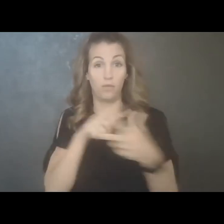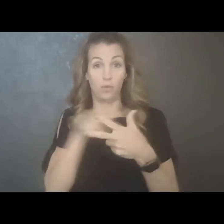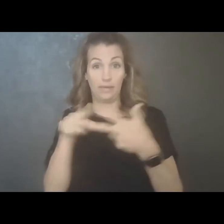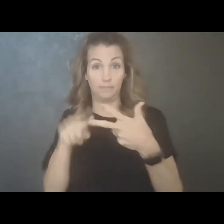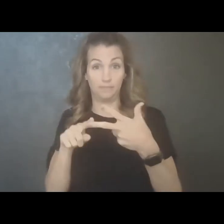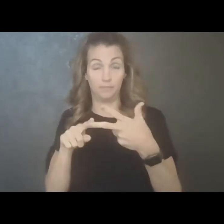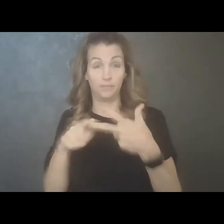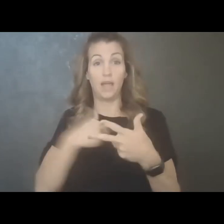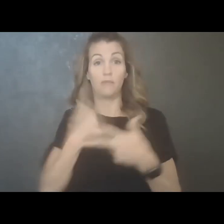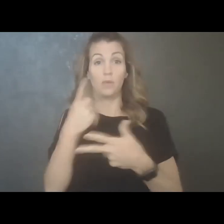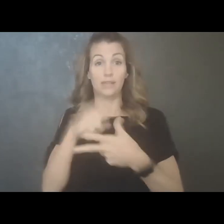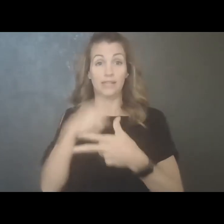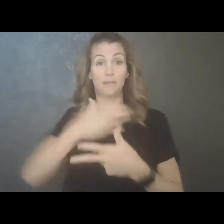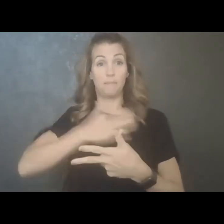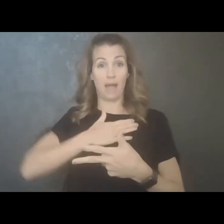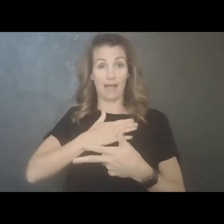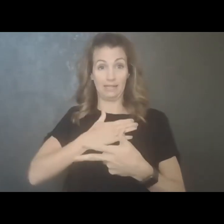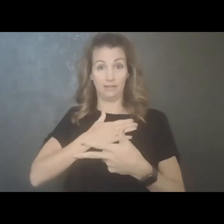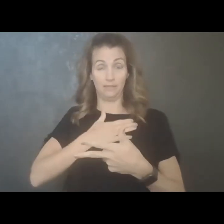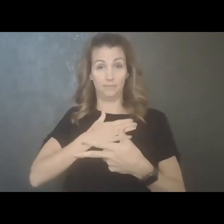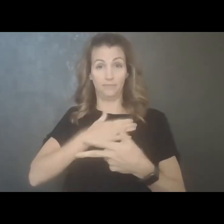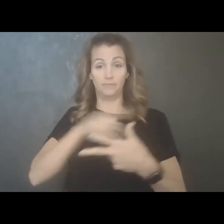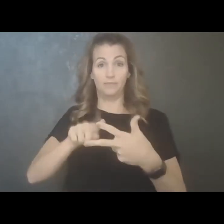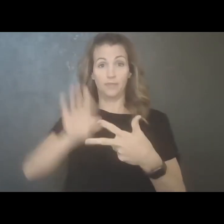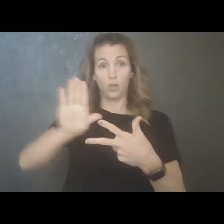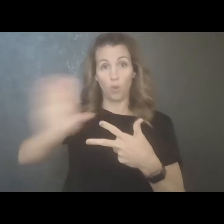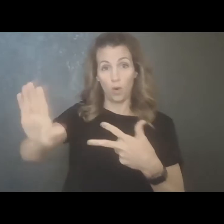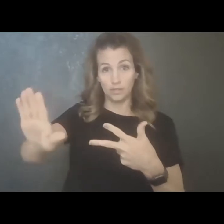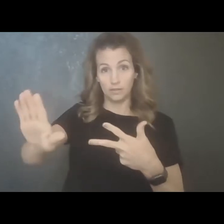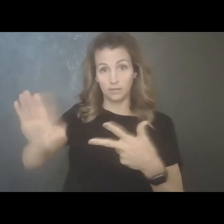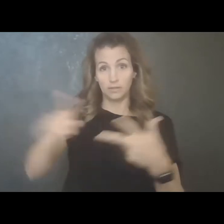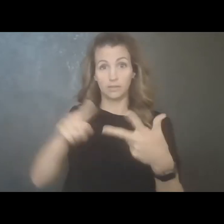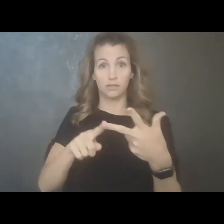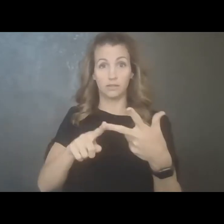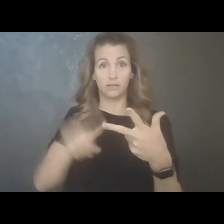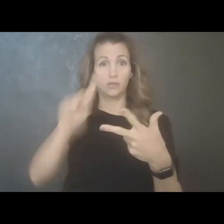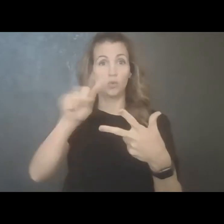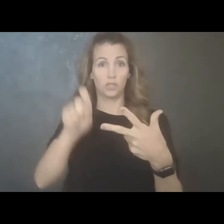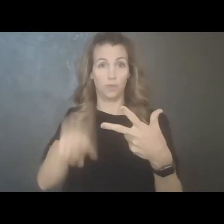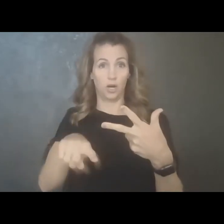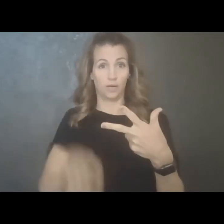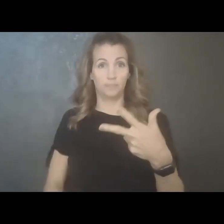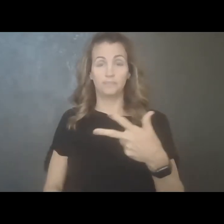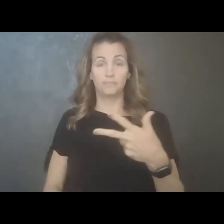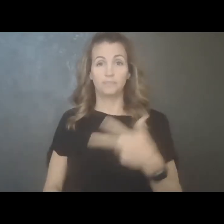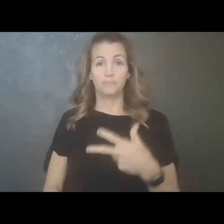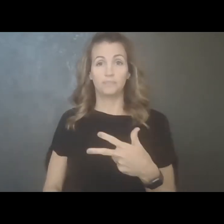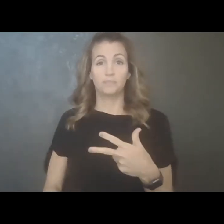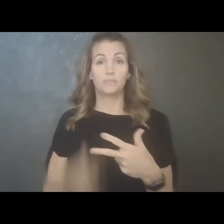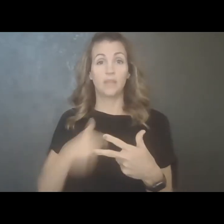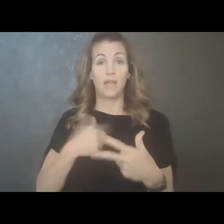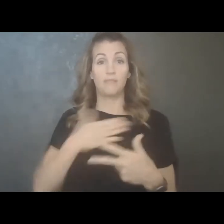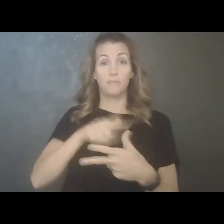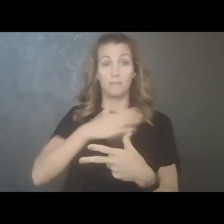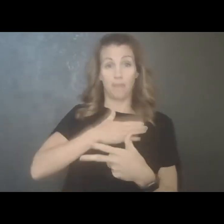I have one that says mine on it. I have one that says yours. And then I have this one with the question mark. Okay. So I have mine, I